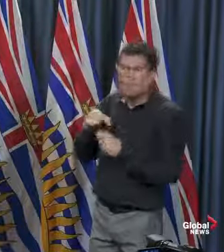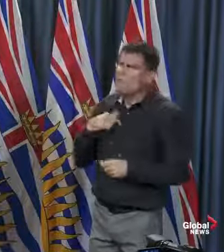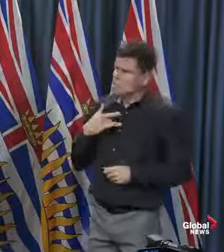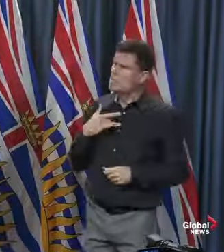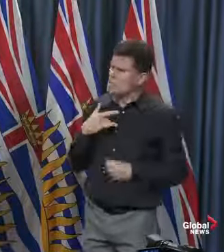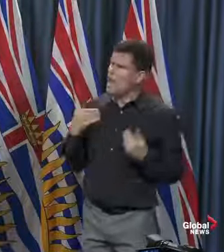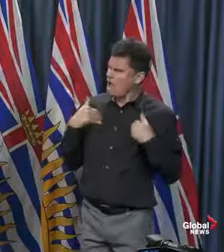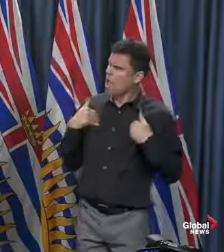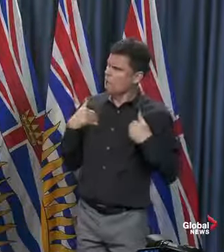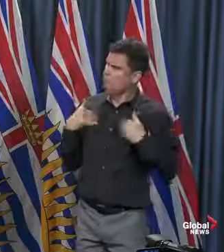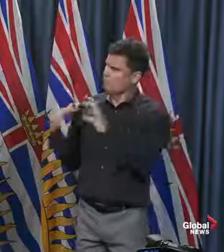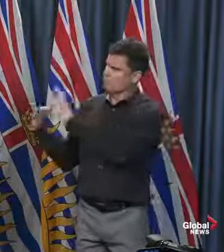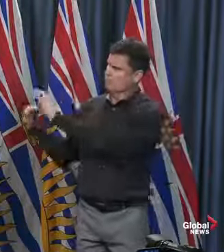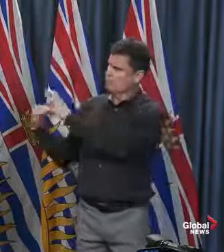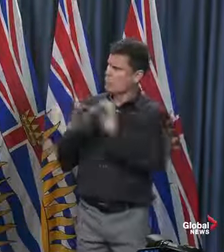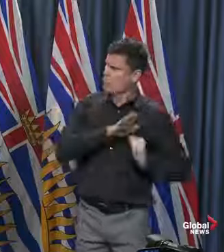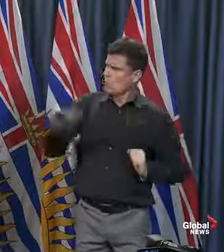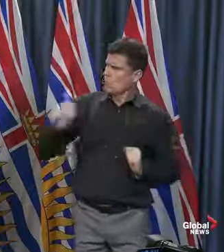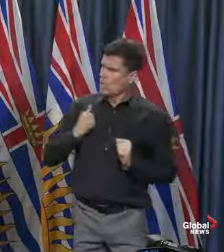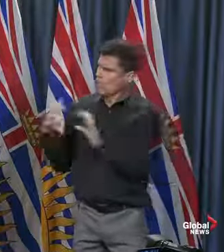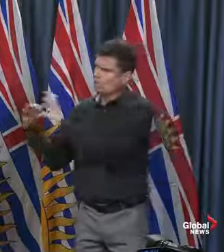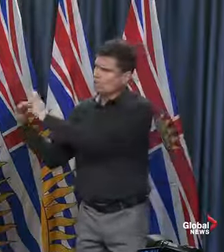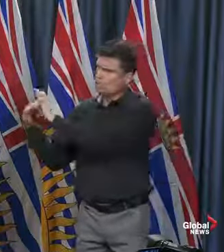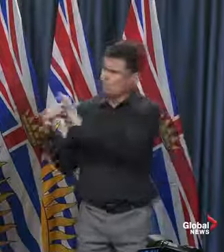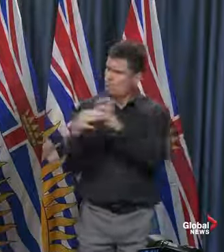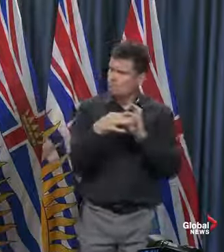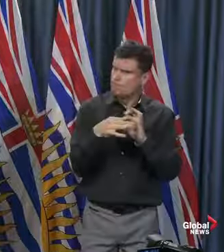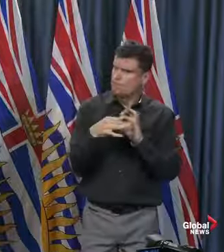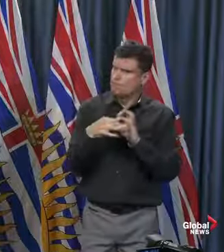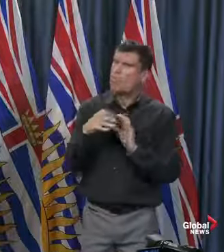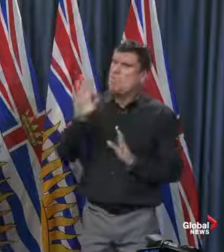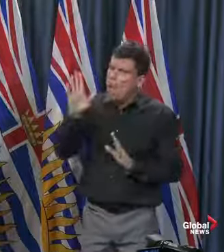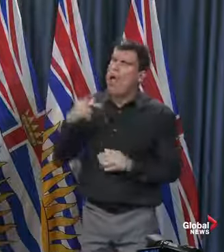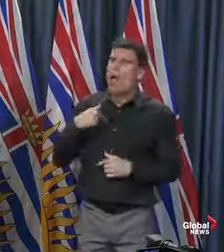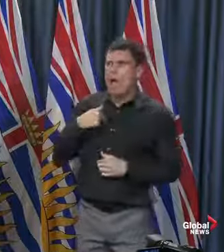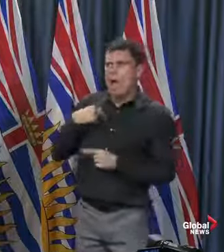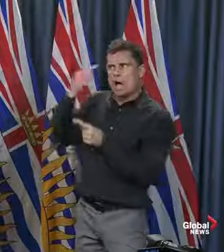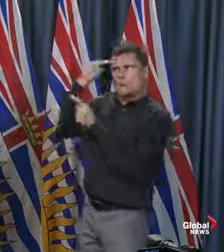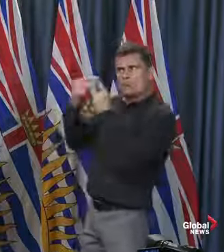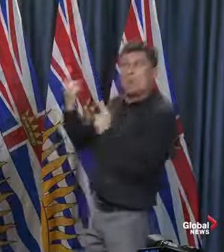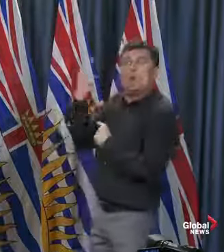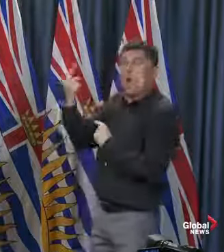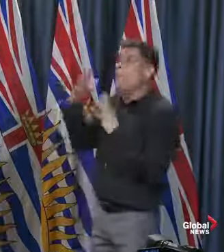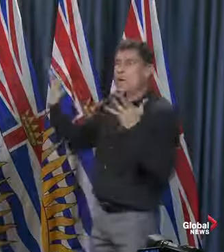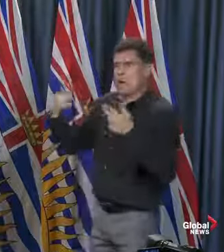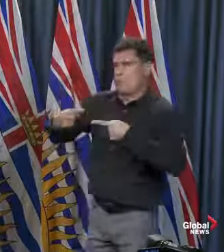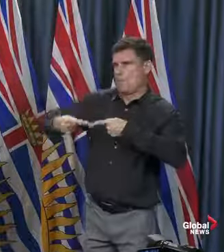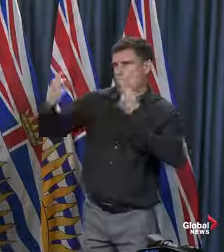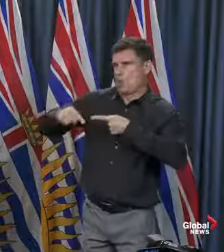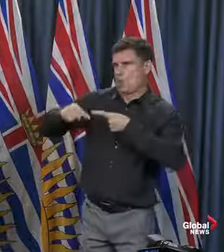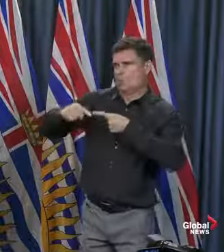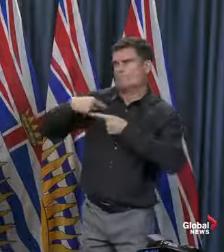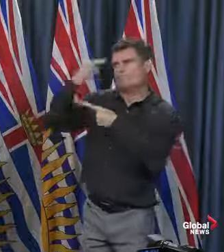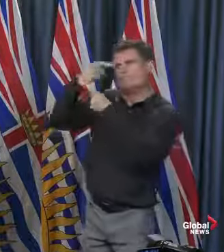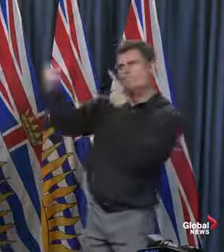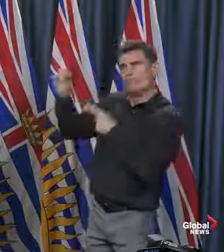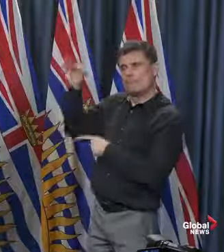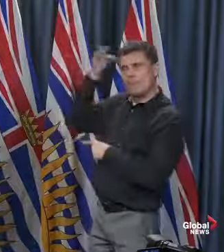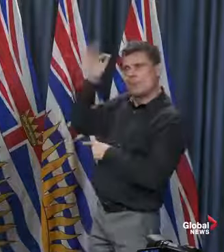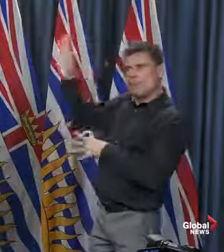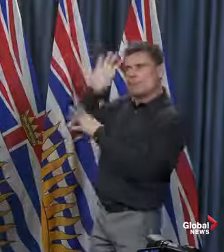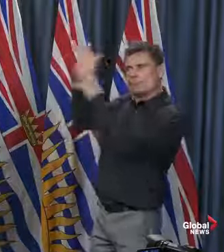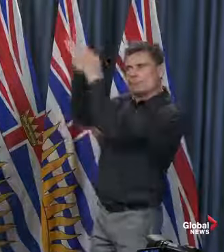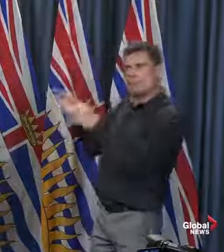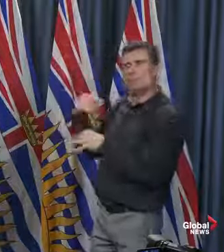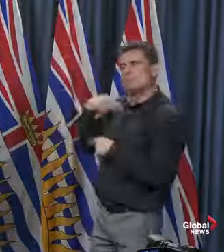is right now some disagreement as to one, and that's just whether we should not allow visitors, non-essential visitors at all from the United